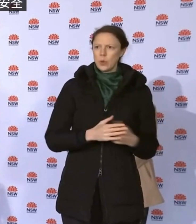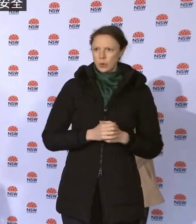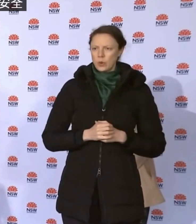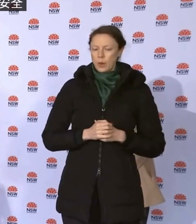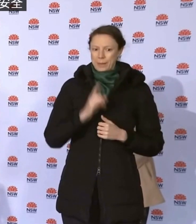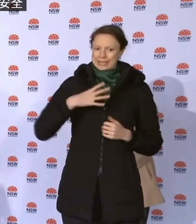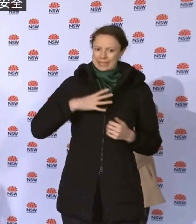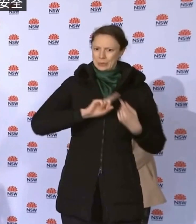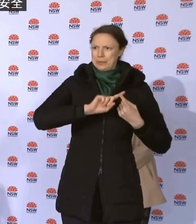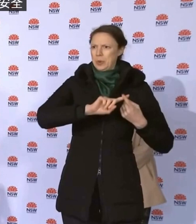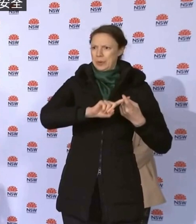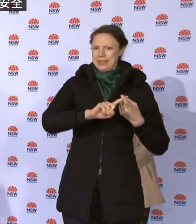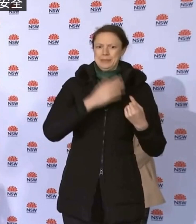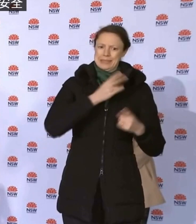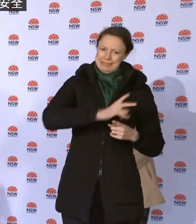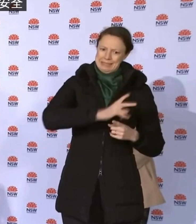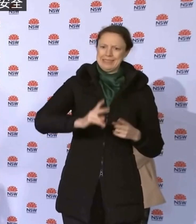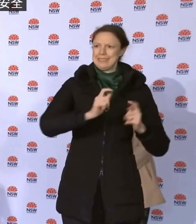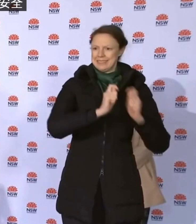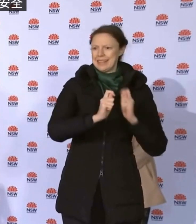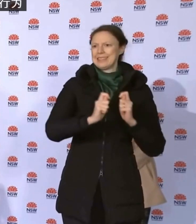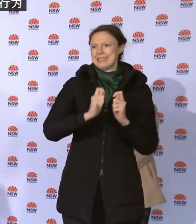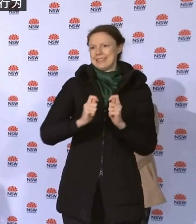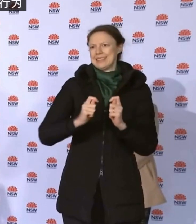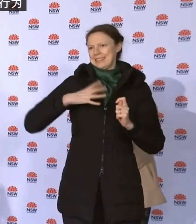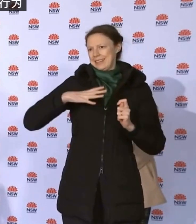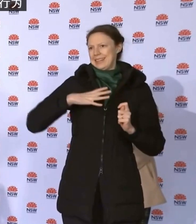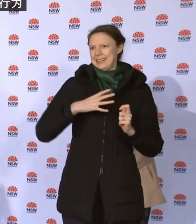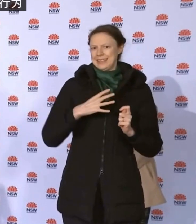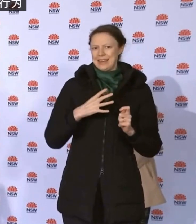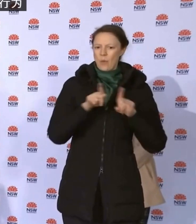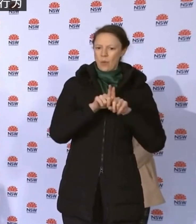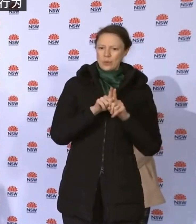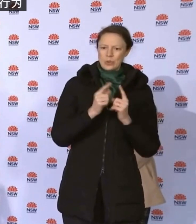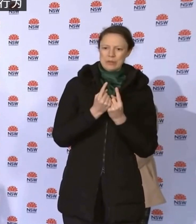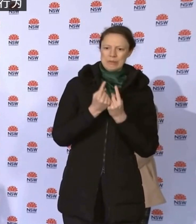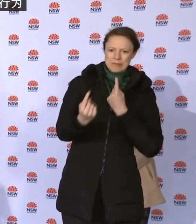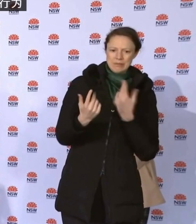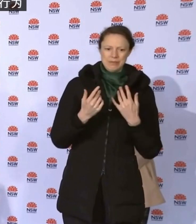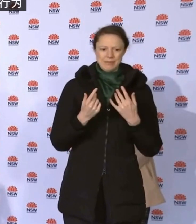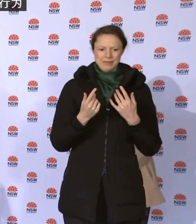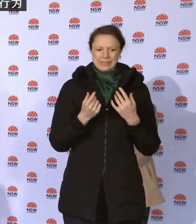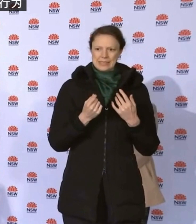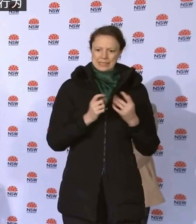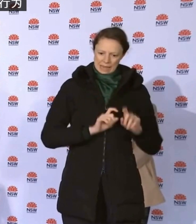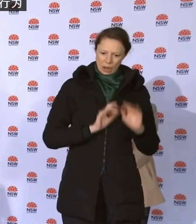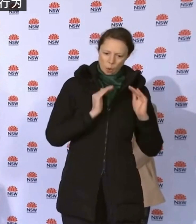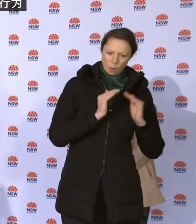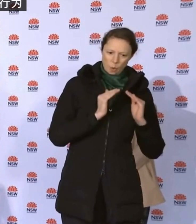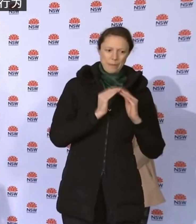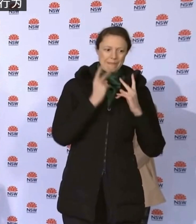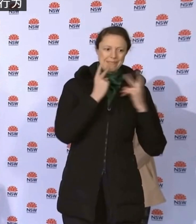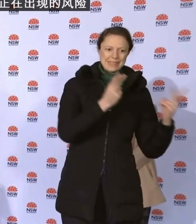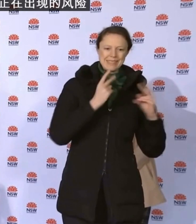and continue to practice those COVID-safe behaviours of staying at home, not visiting friends and